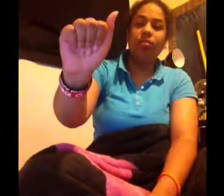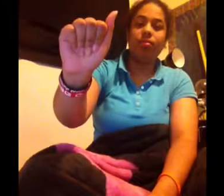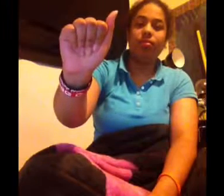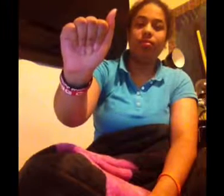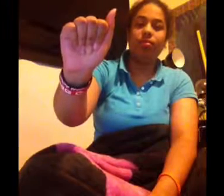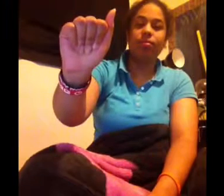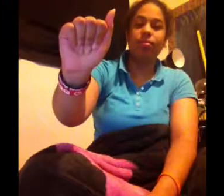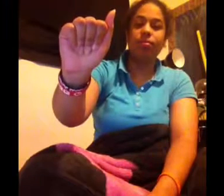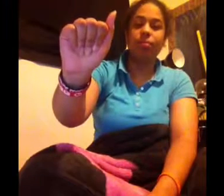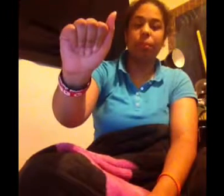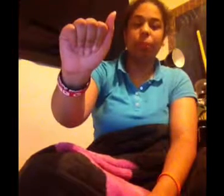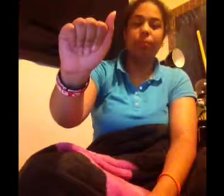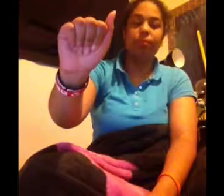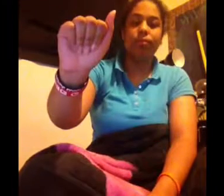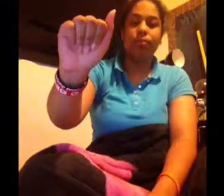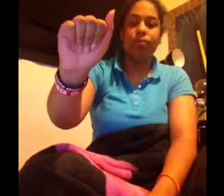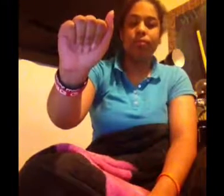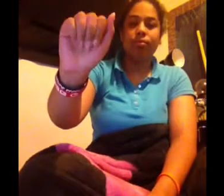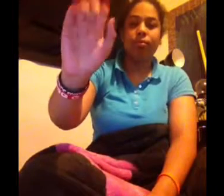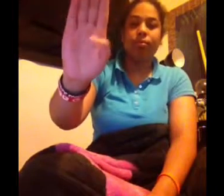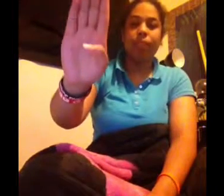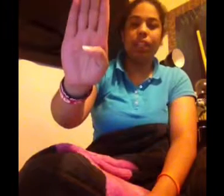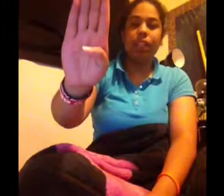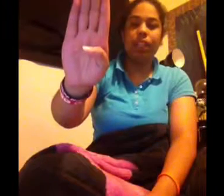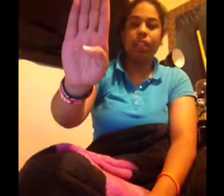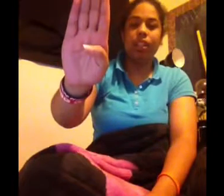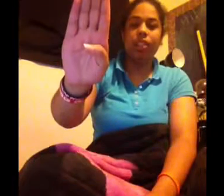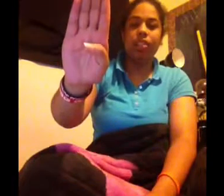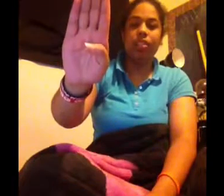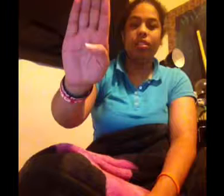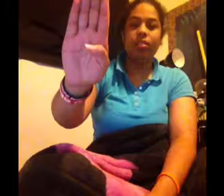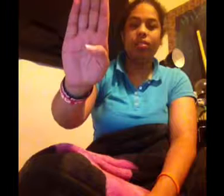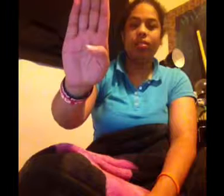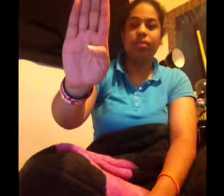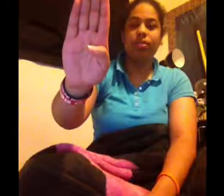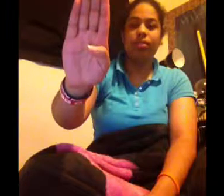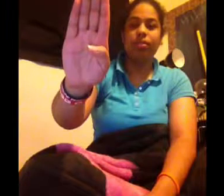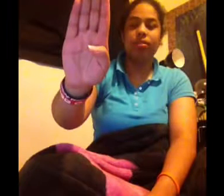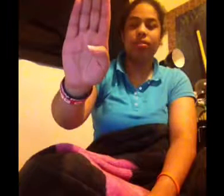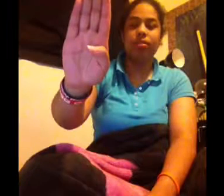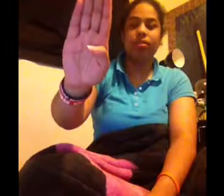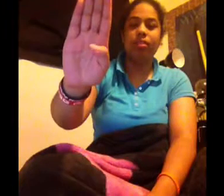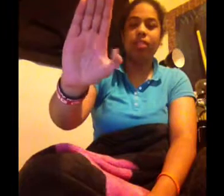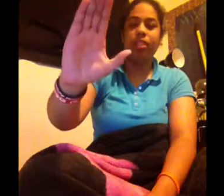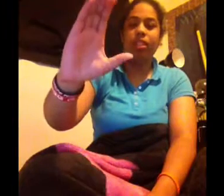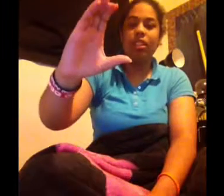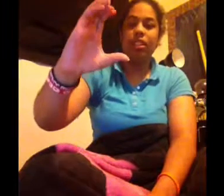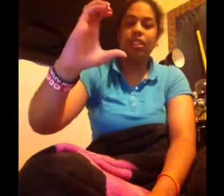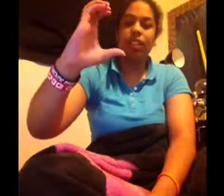A, B, C,